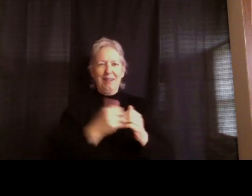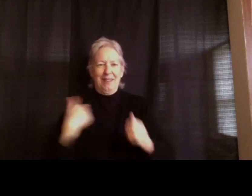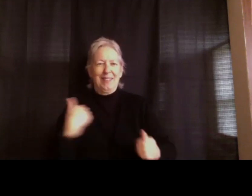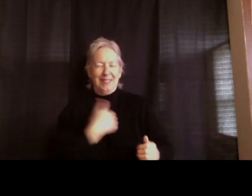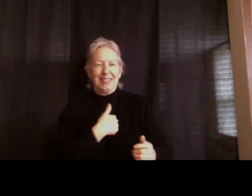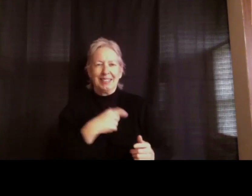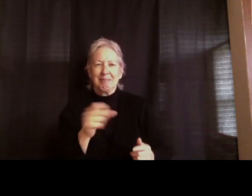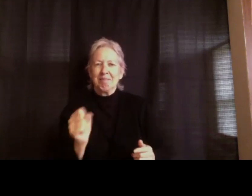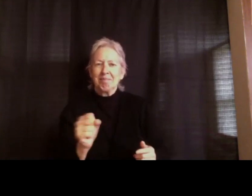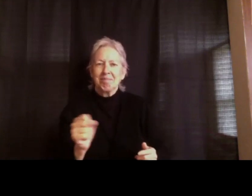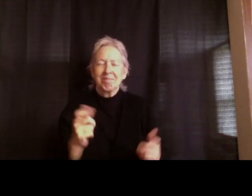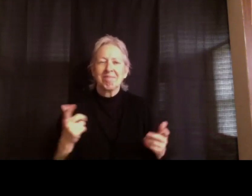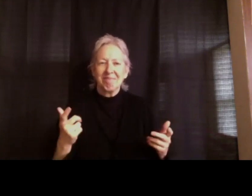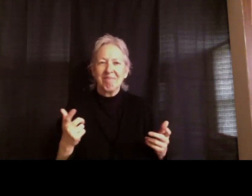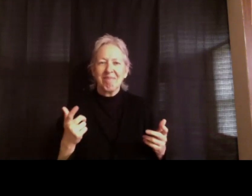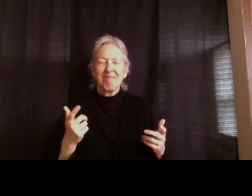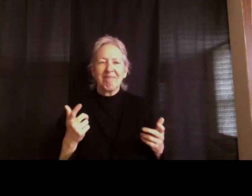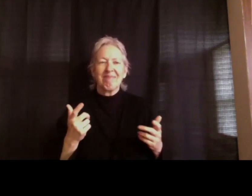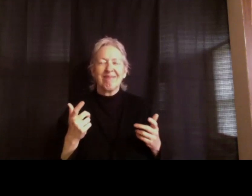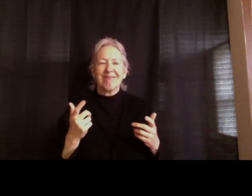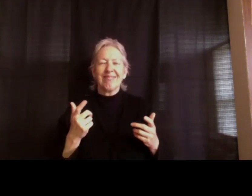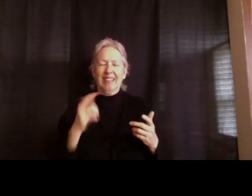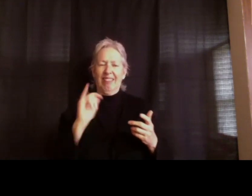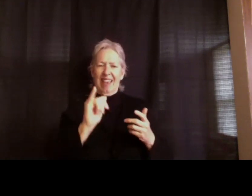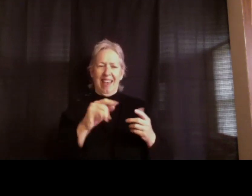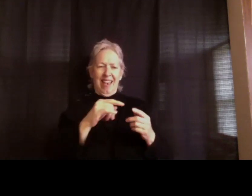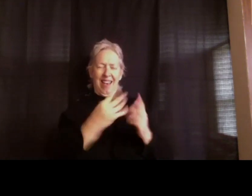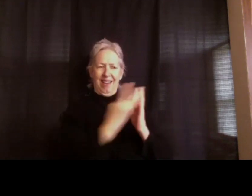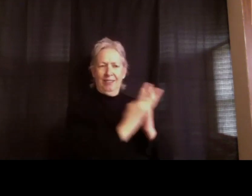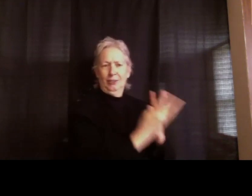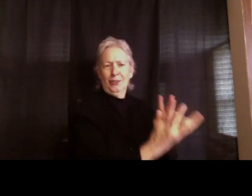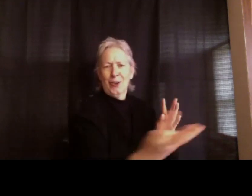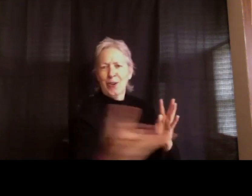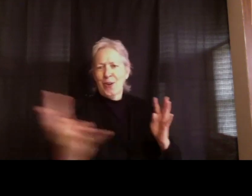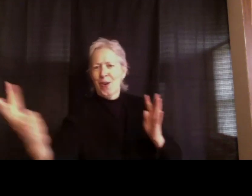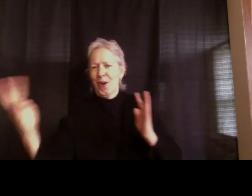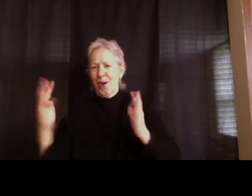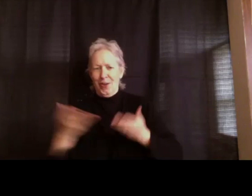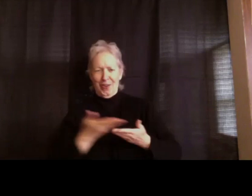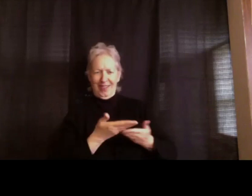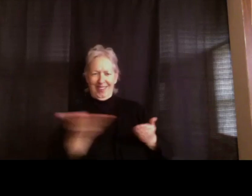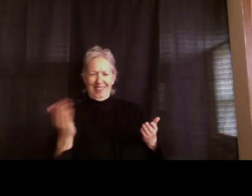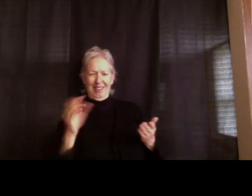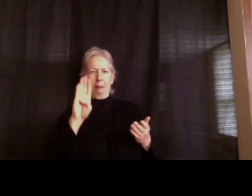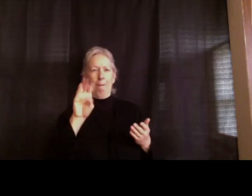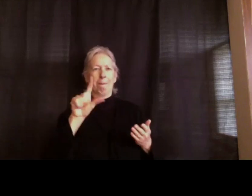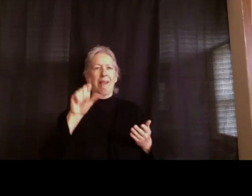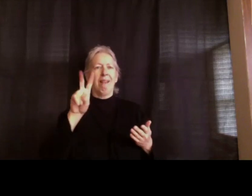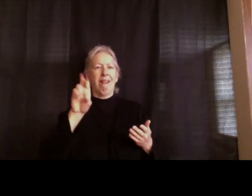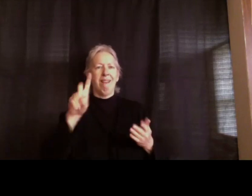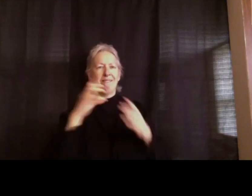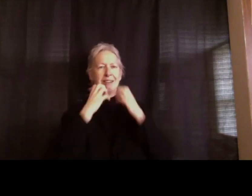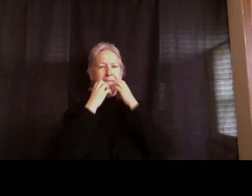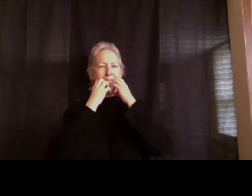You see, the circle of the beloved community is never without the presence of the living God.